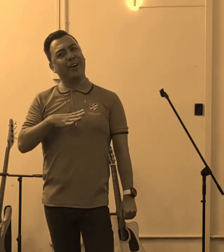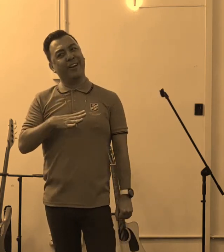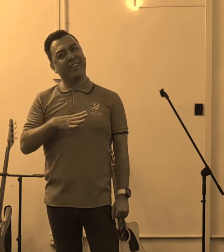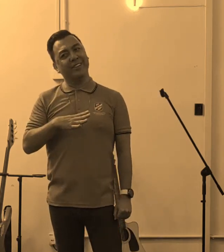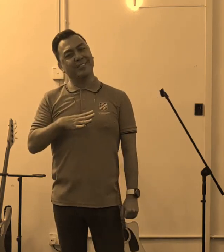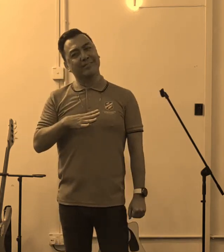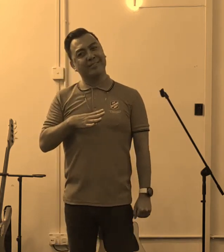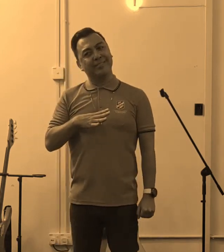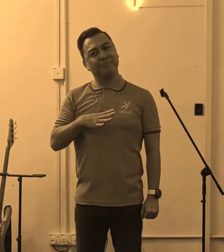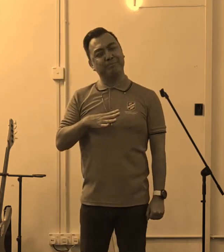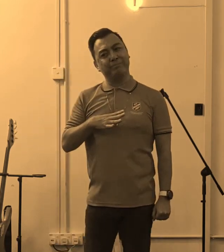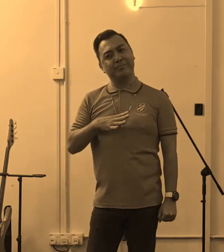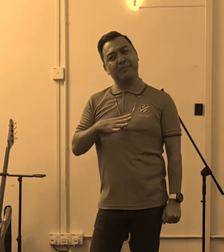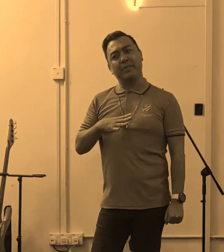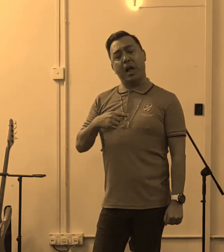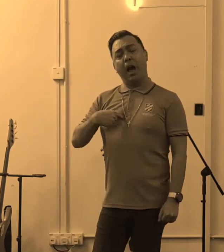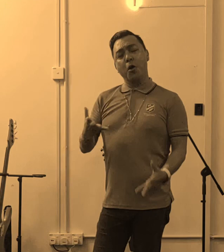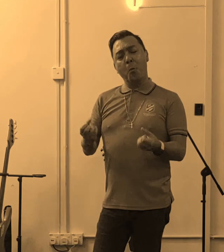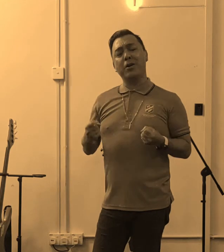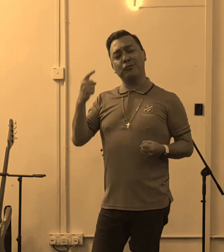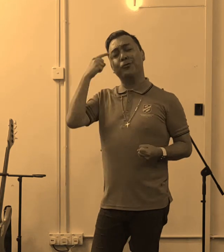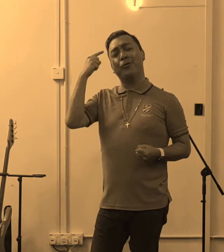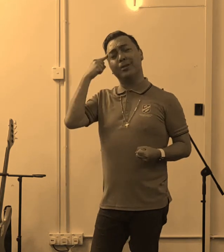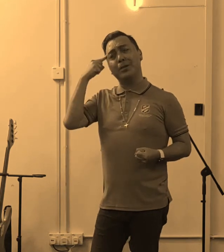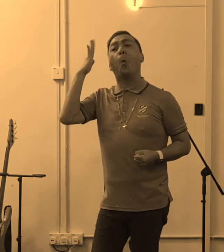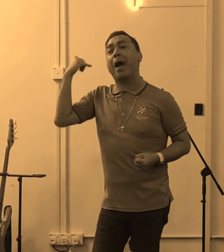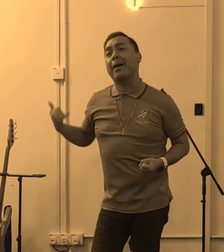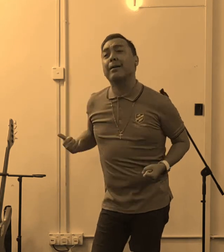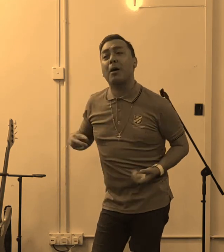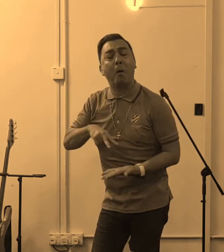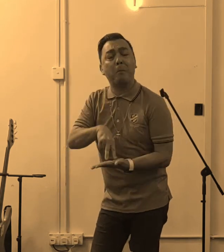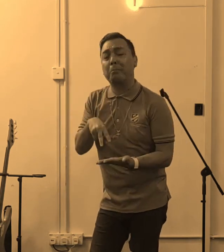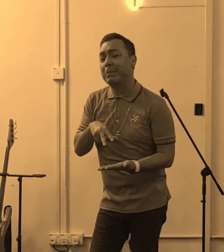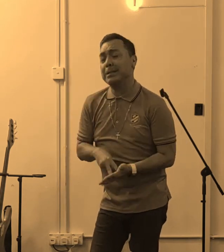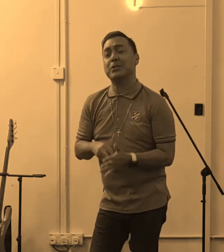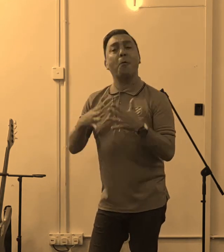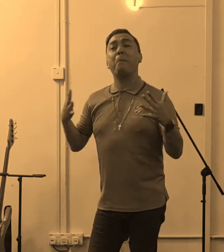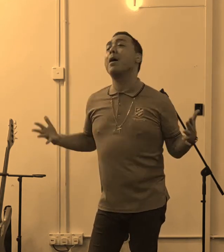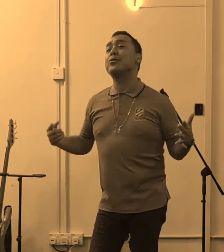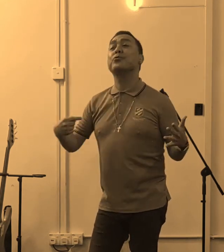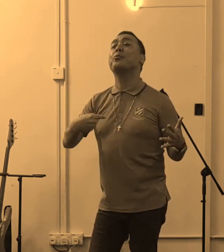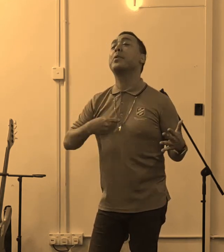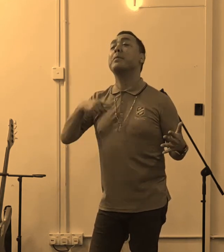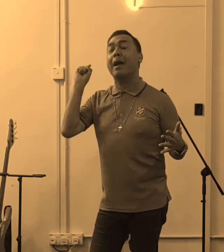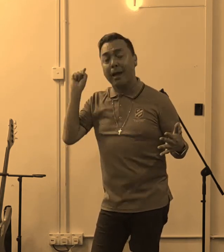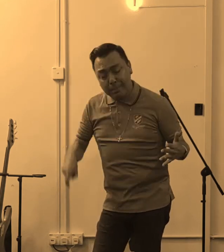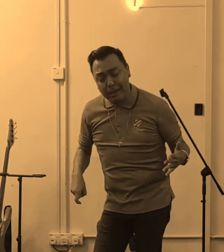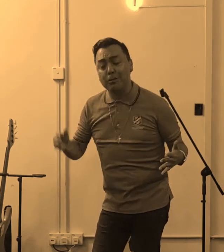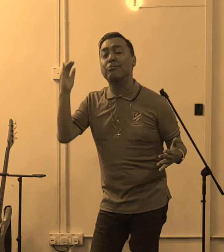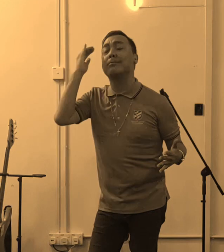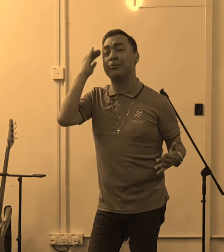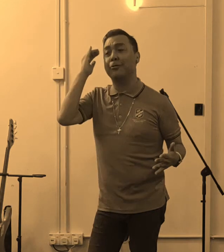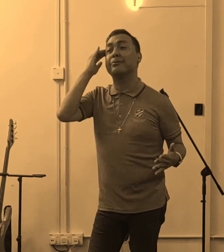doing fine. Just to know it means so much to me.